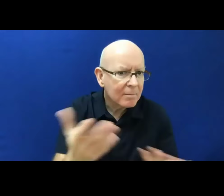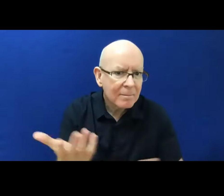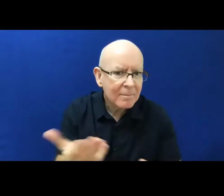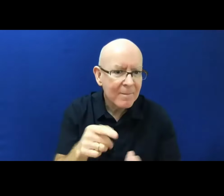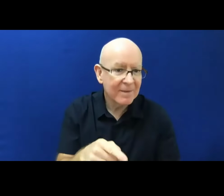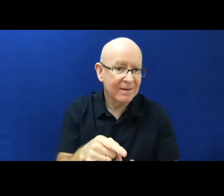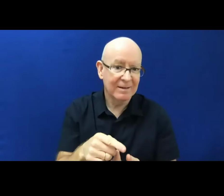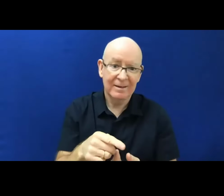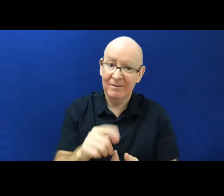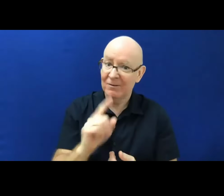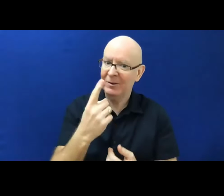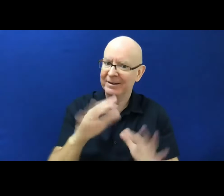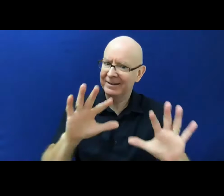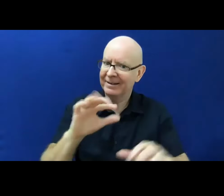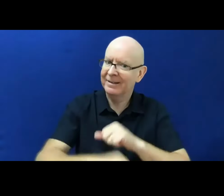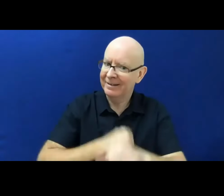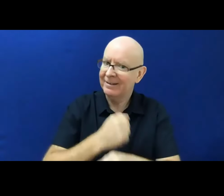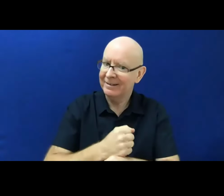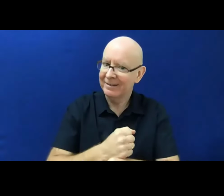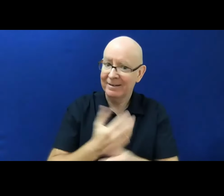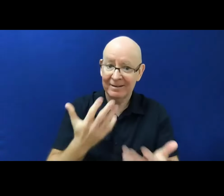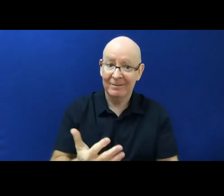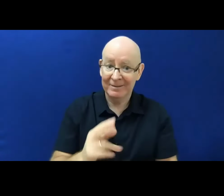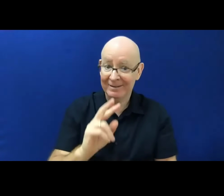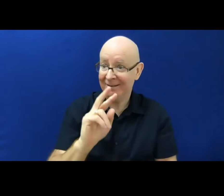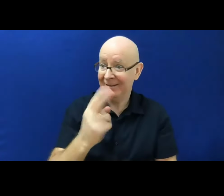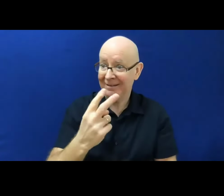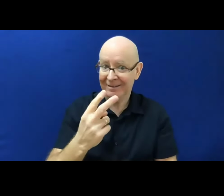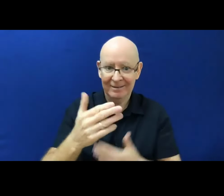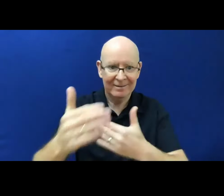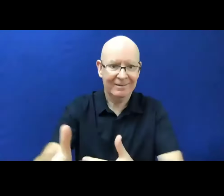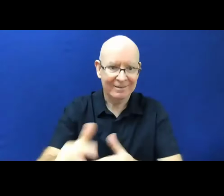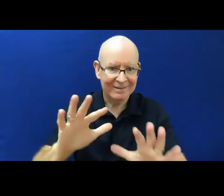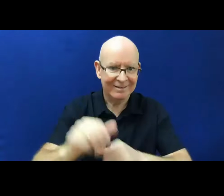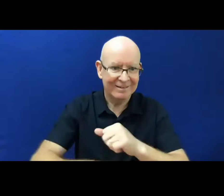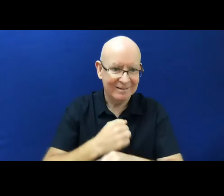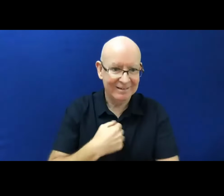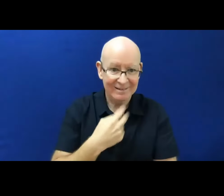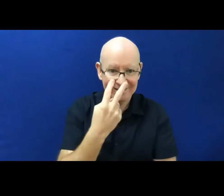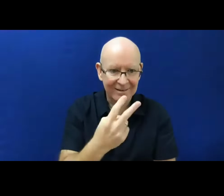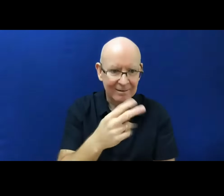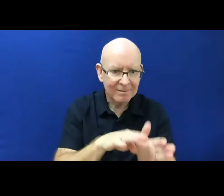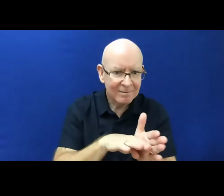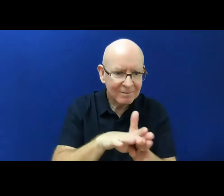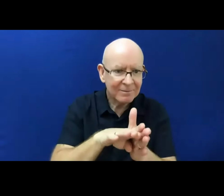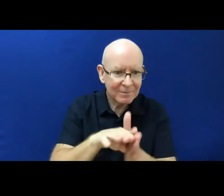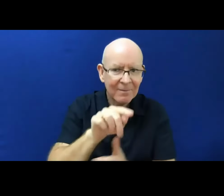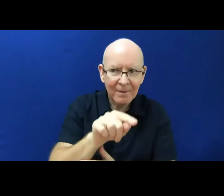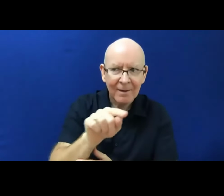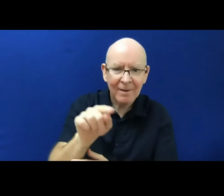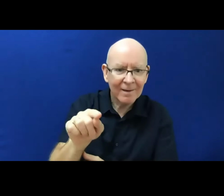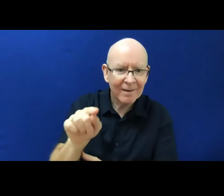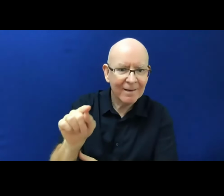what I can say from my 8 years on the committee in that decade, in that first decade,